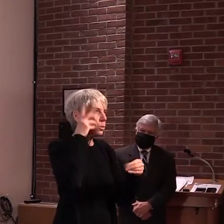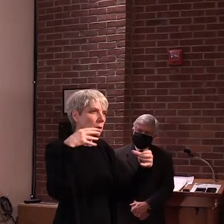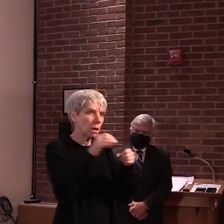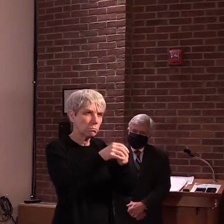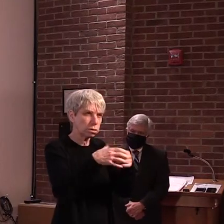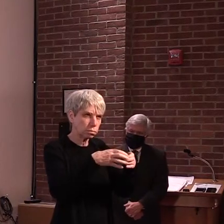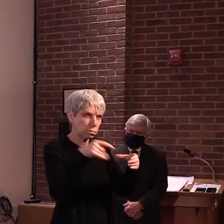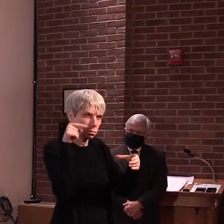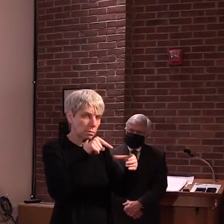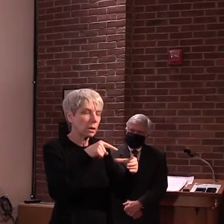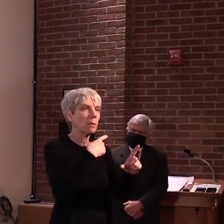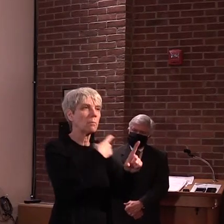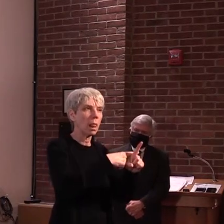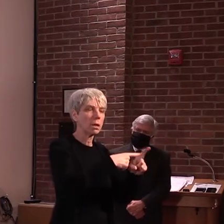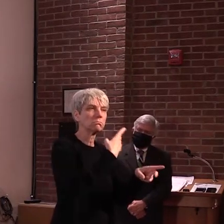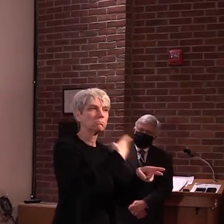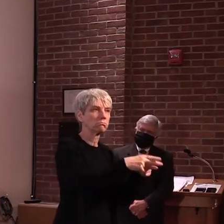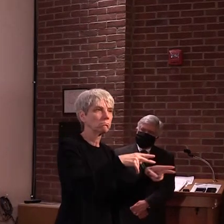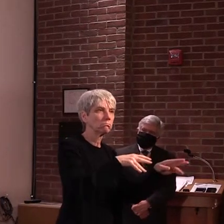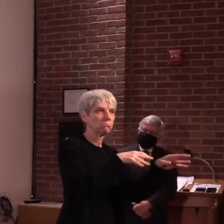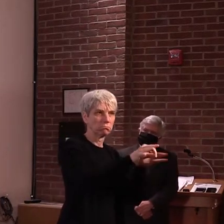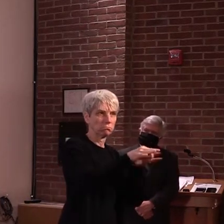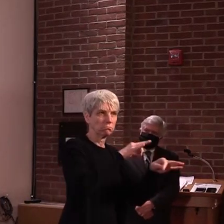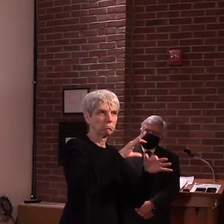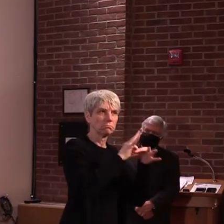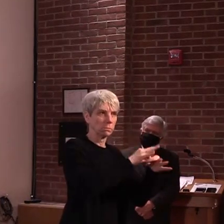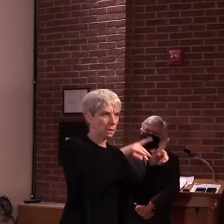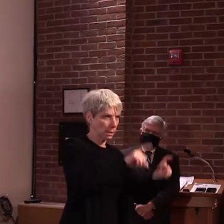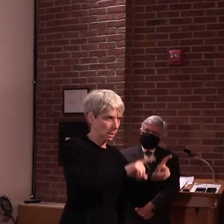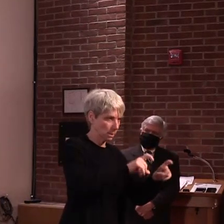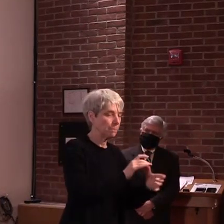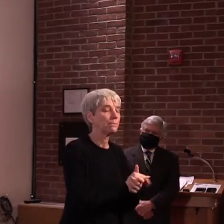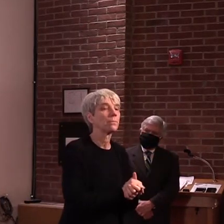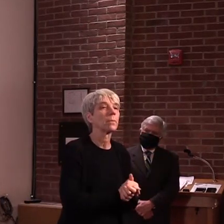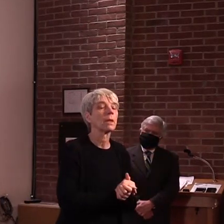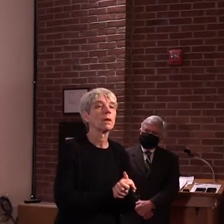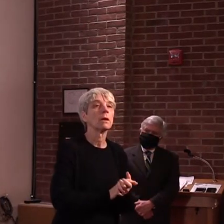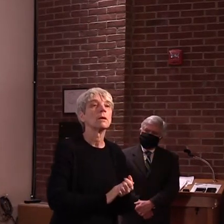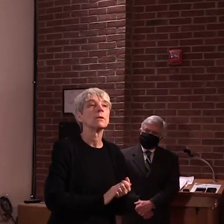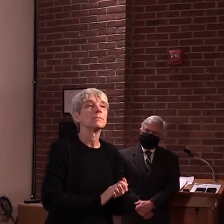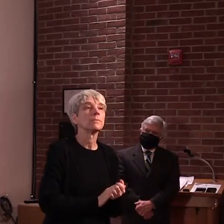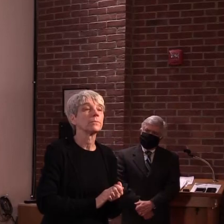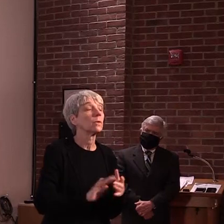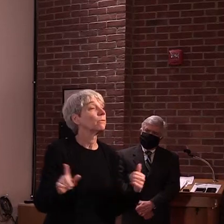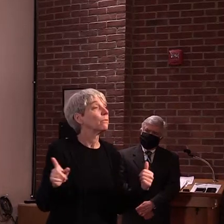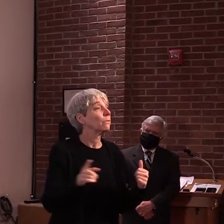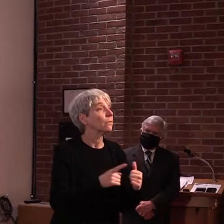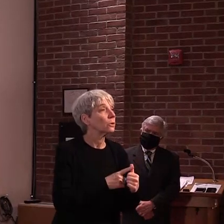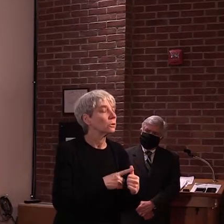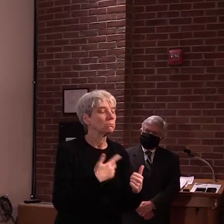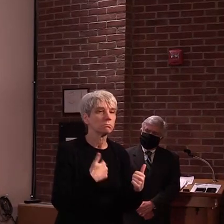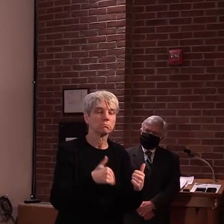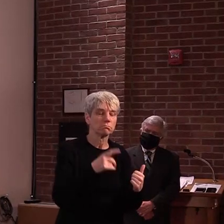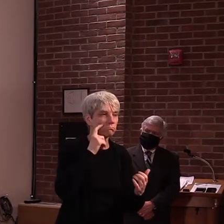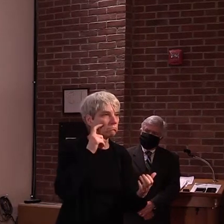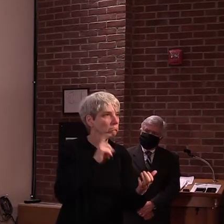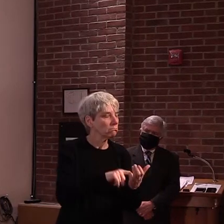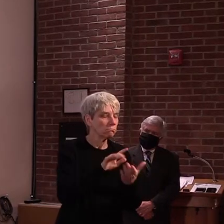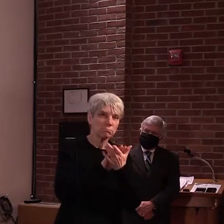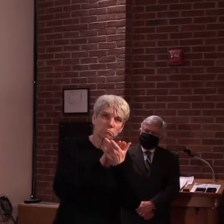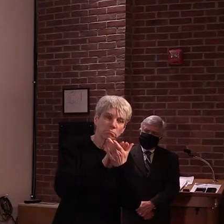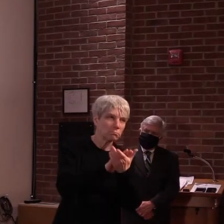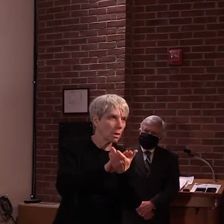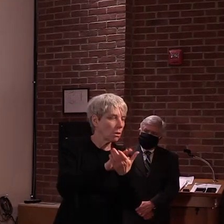testing. First, I want to just again recognize the fantastic